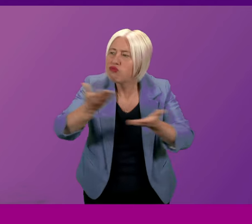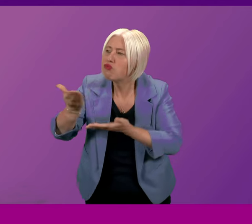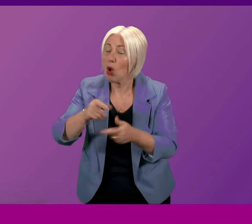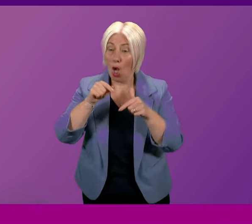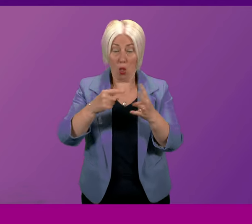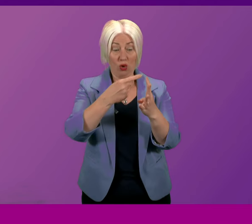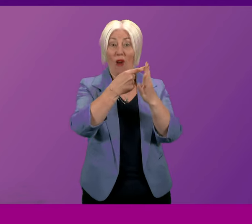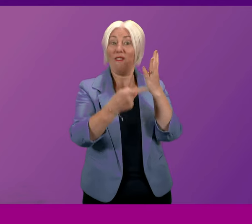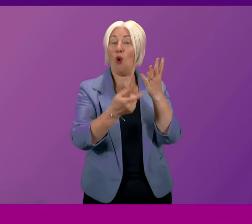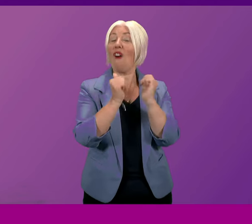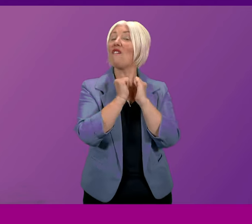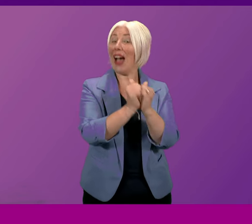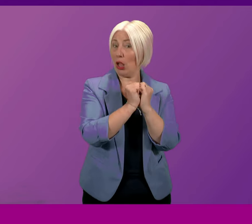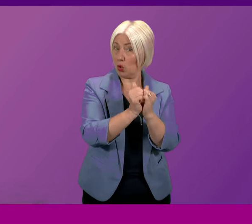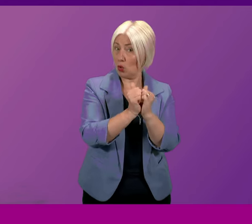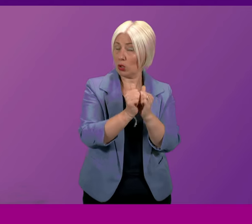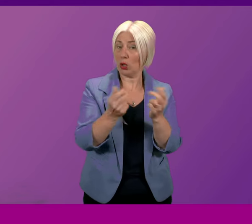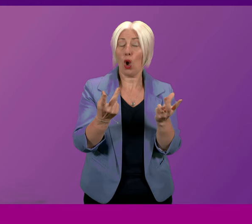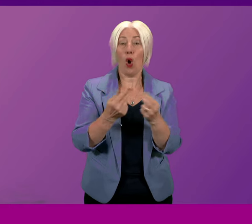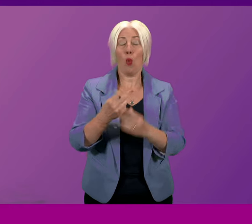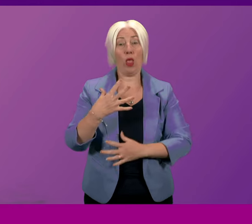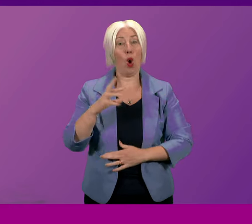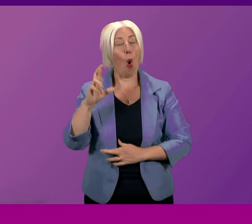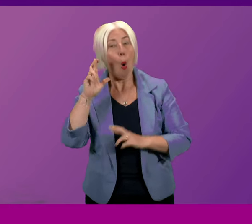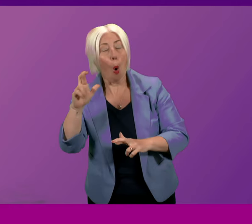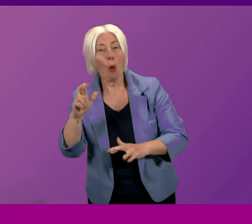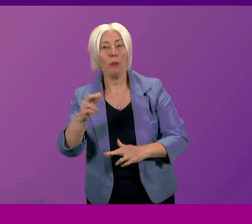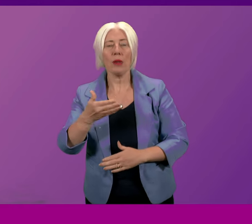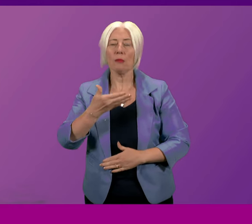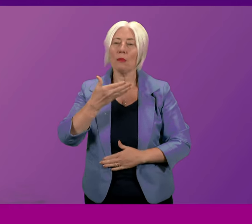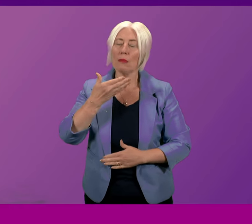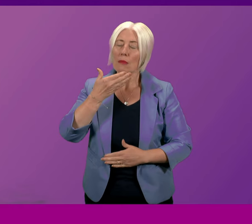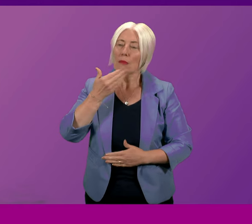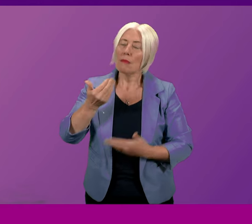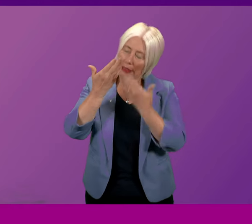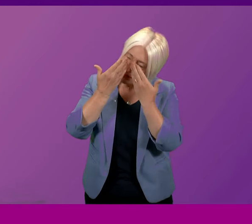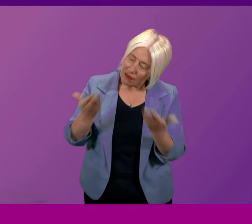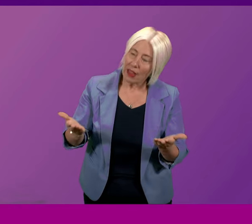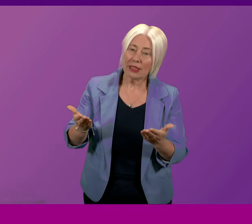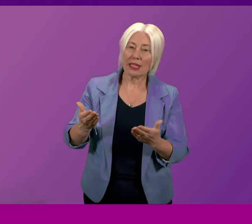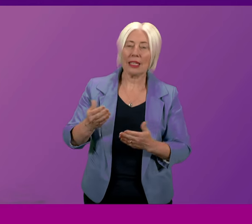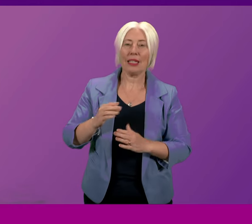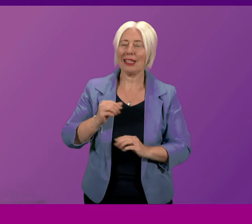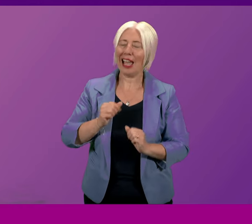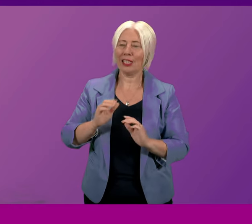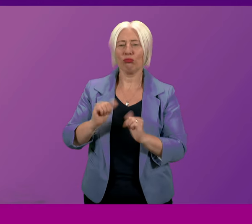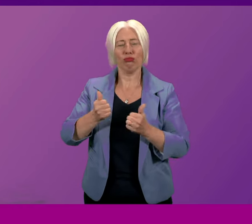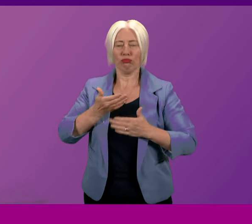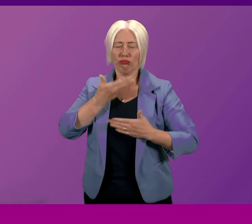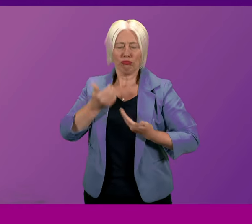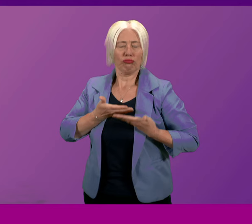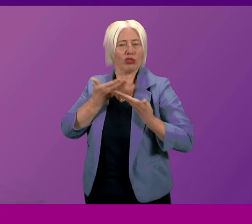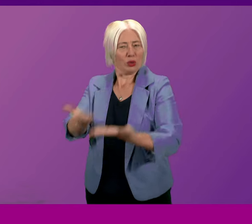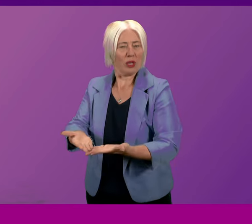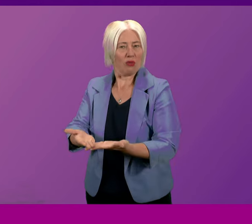values, together with hope, civility, and generosity of spirit, are never far from